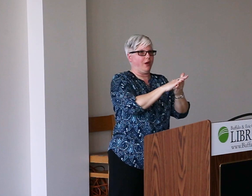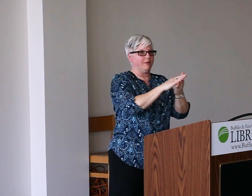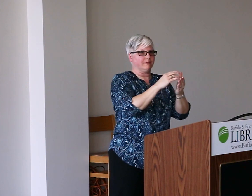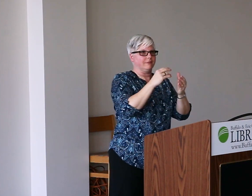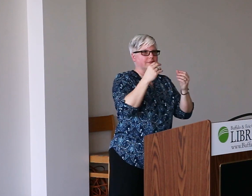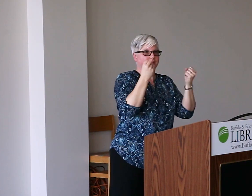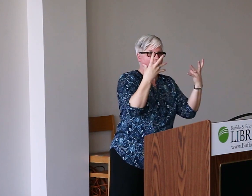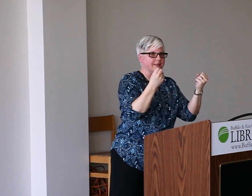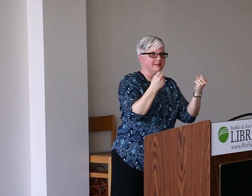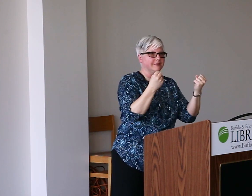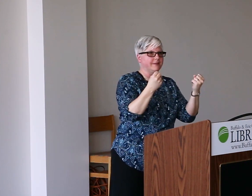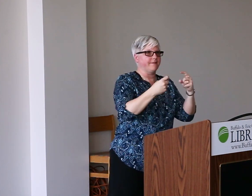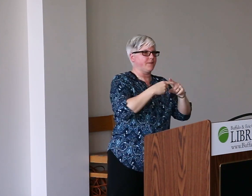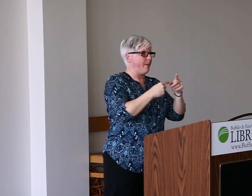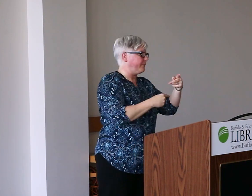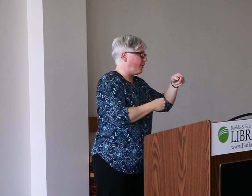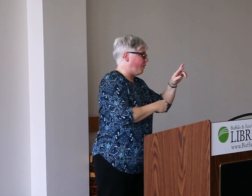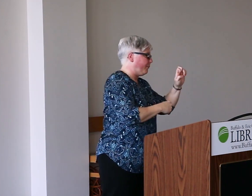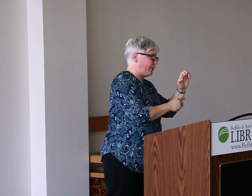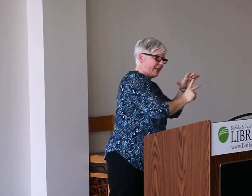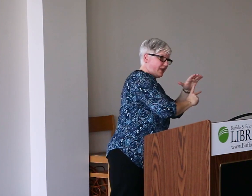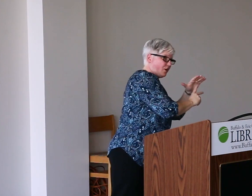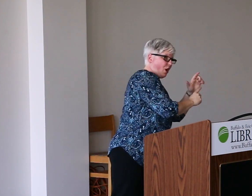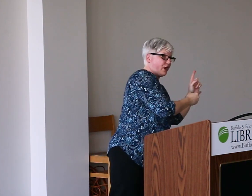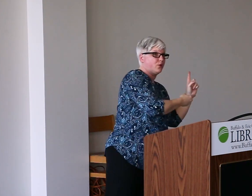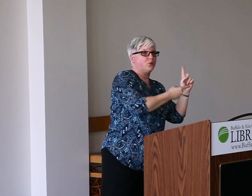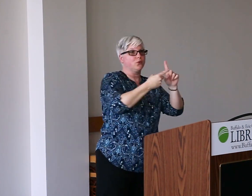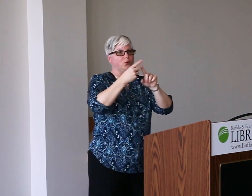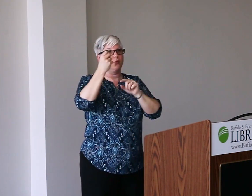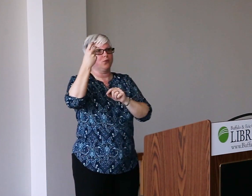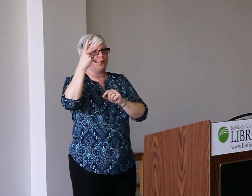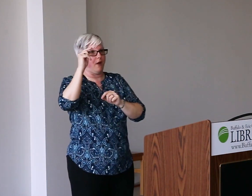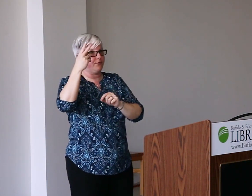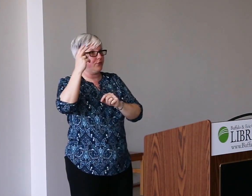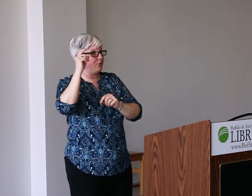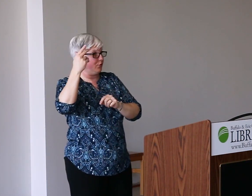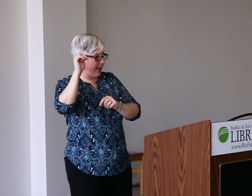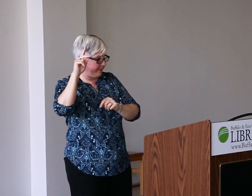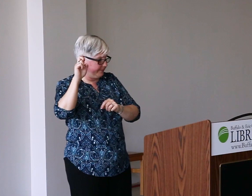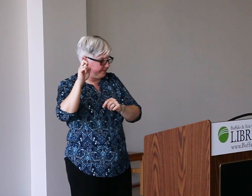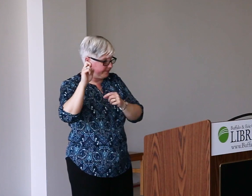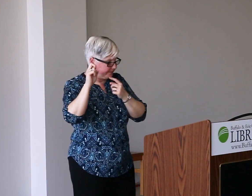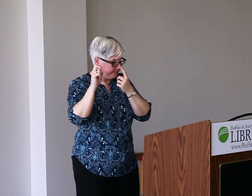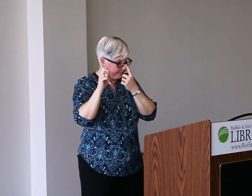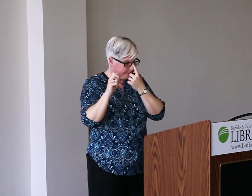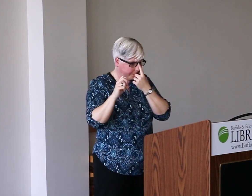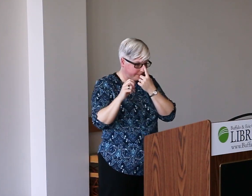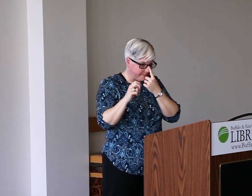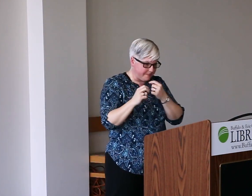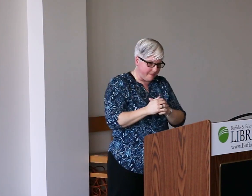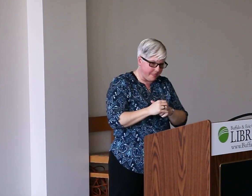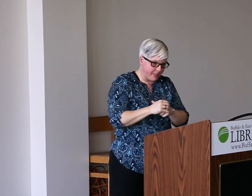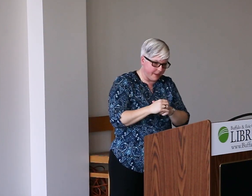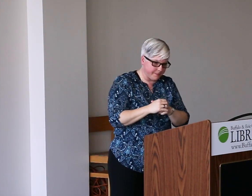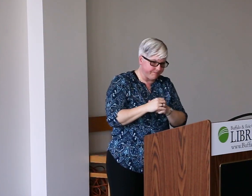every one of those schools signs from pre-K all the way to 12th grade.